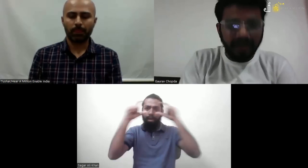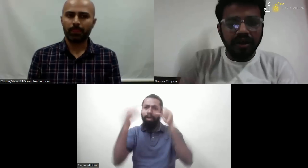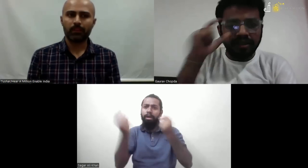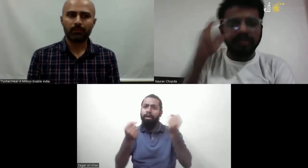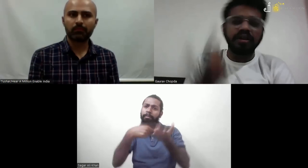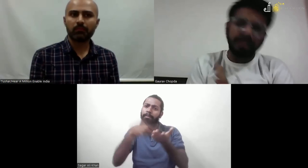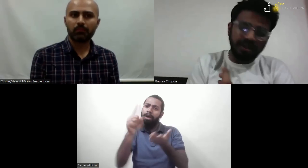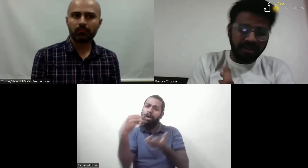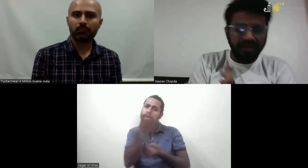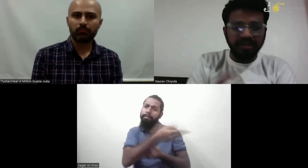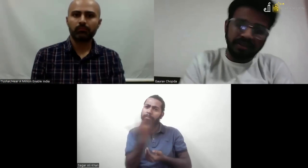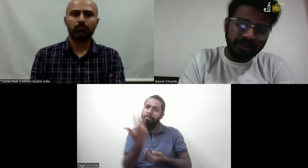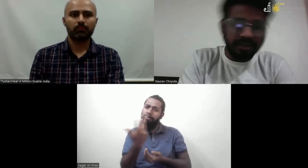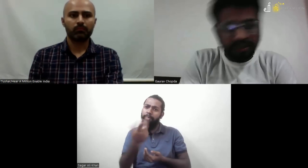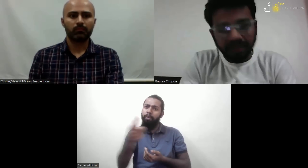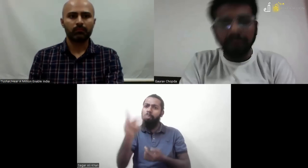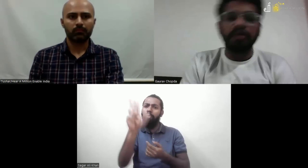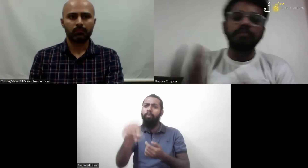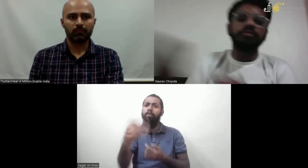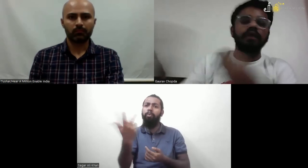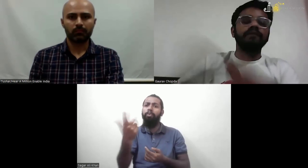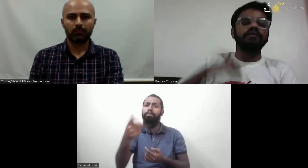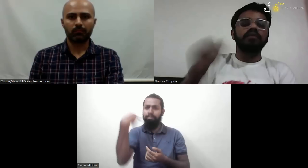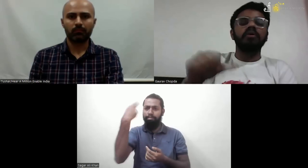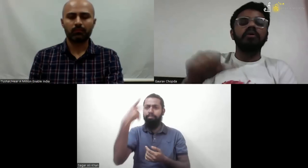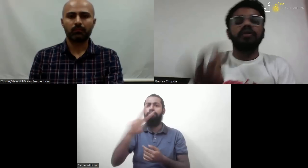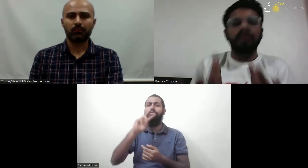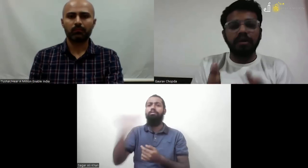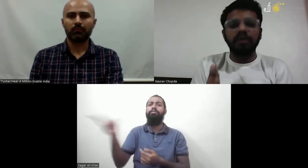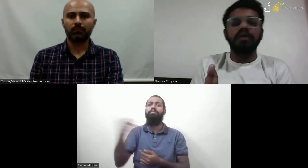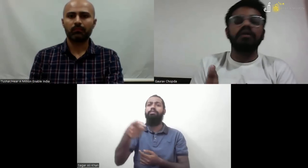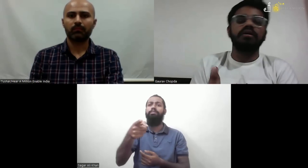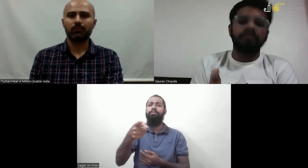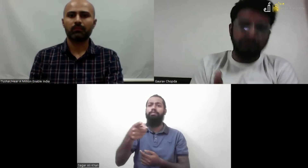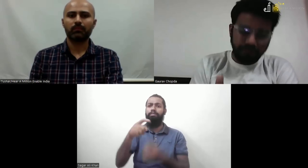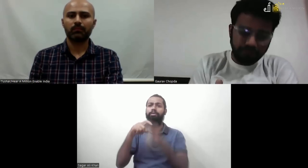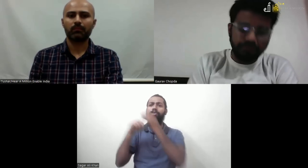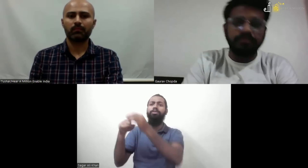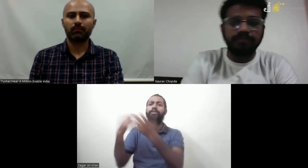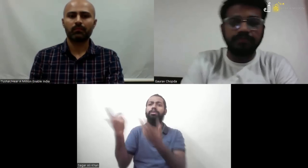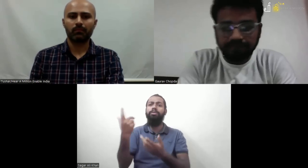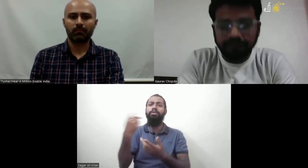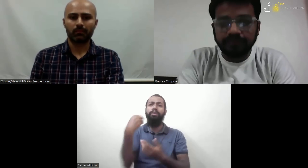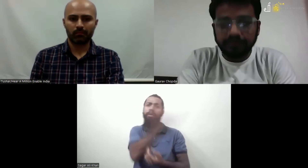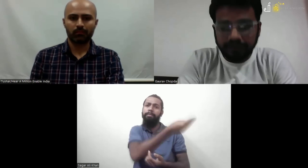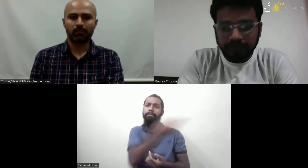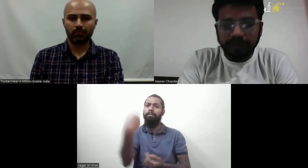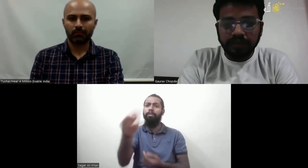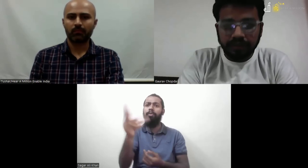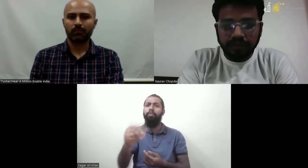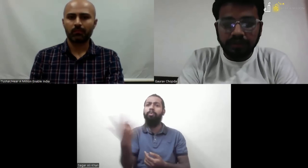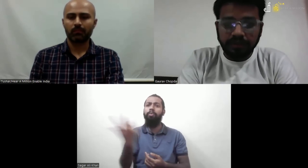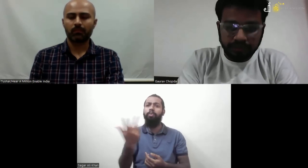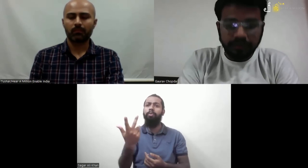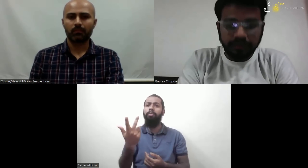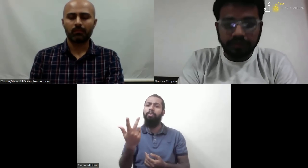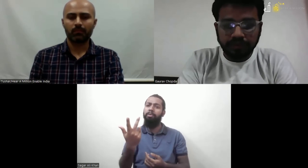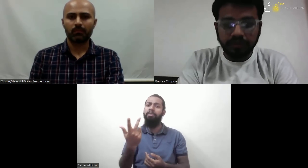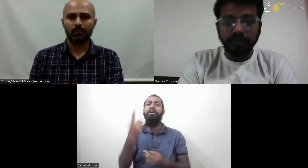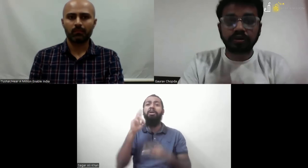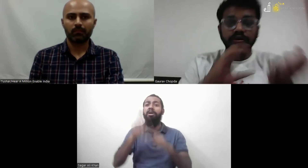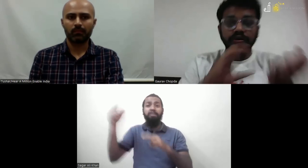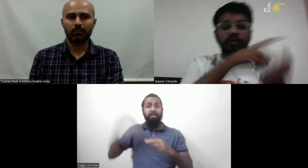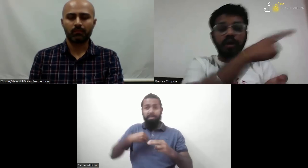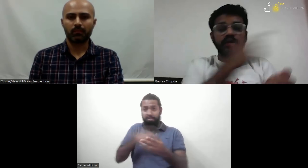spectacles, right? And they are still driving a car. How they are getting the certification? You need to ask them, if the